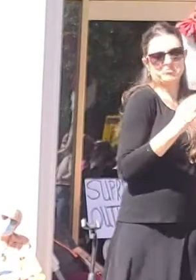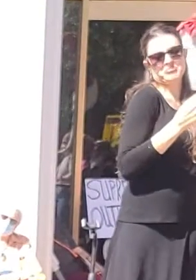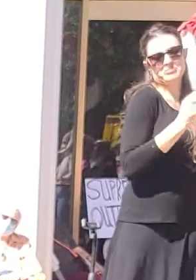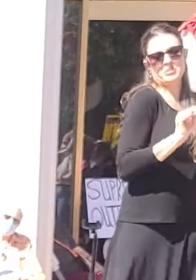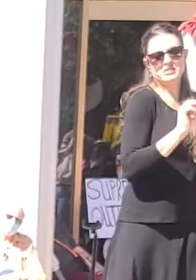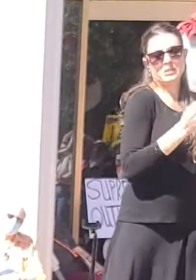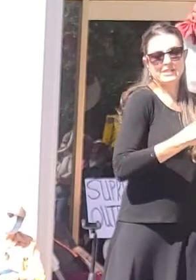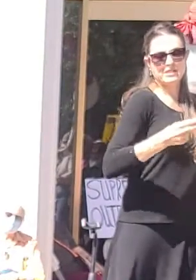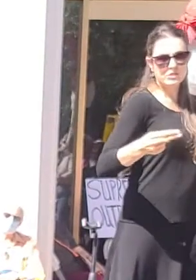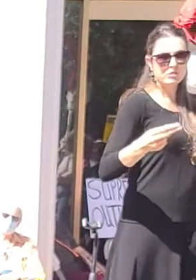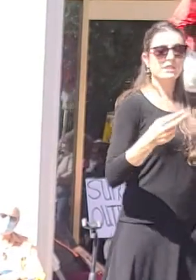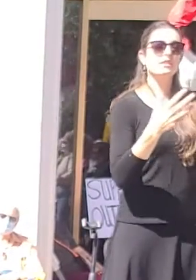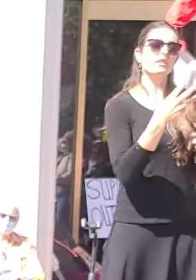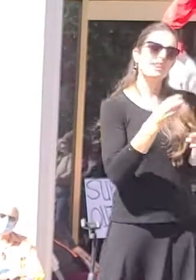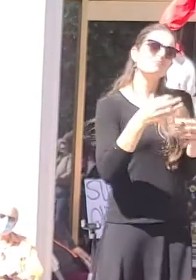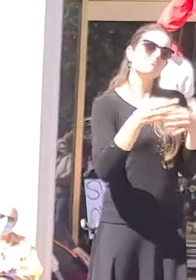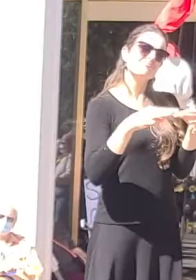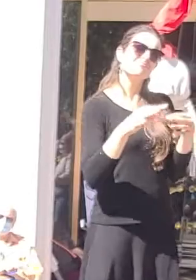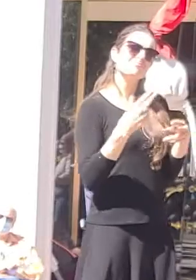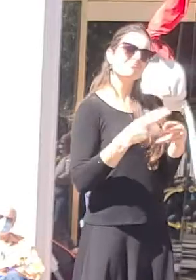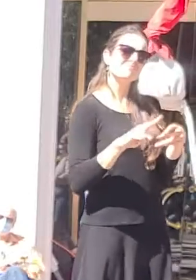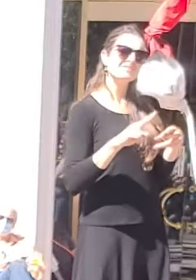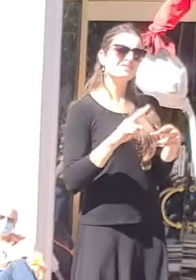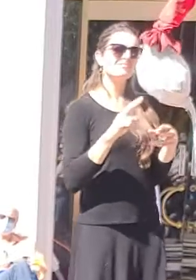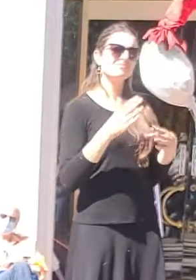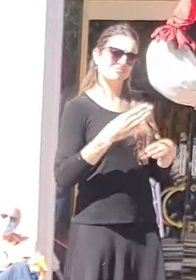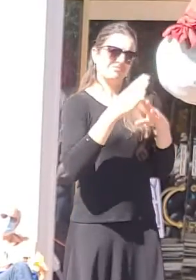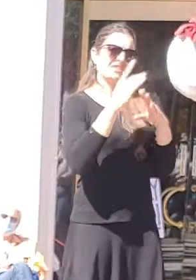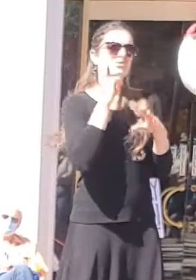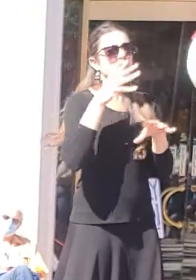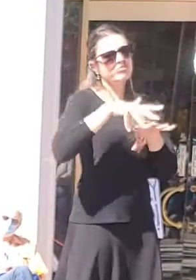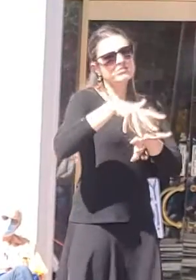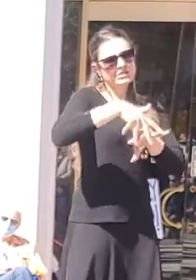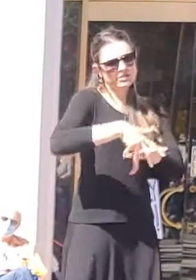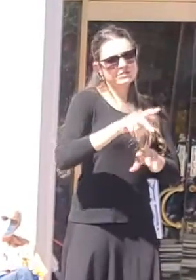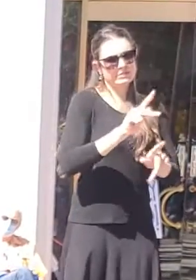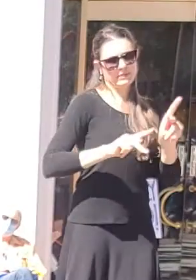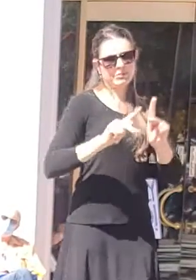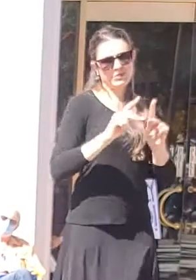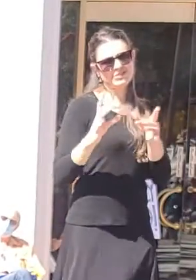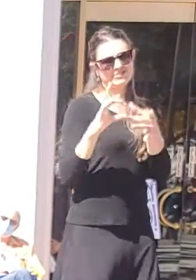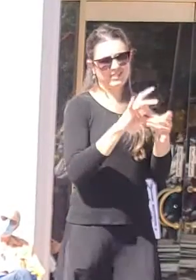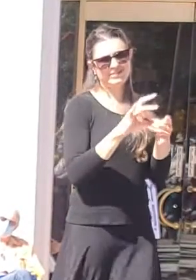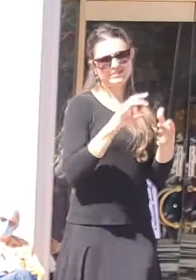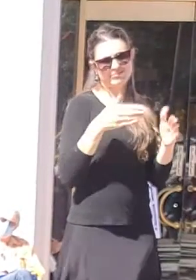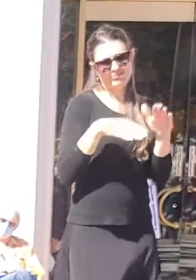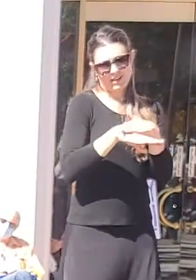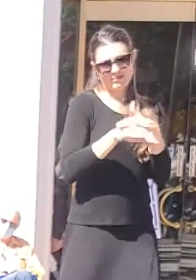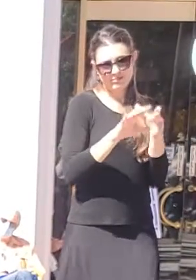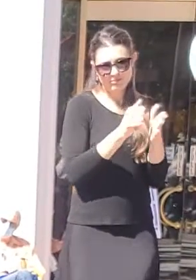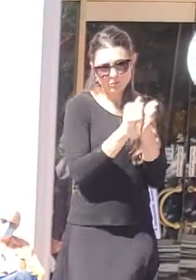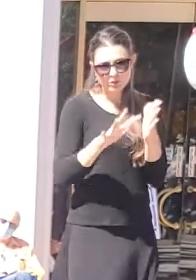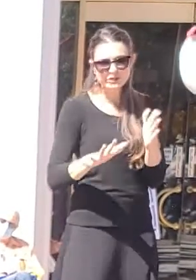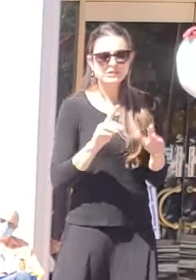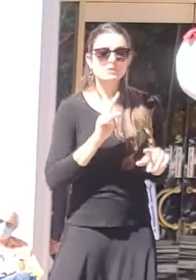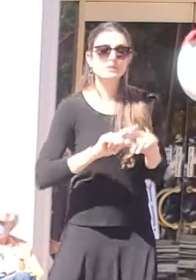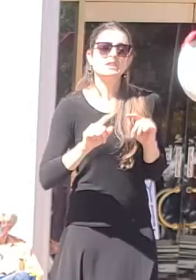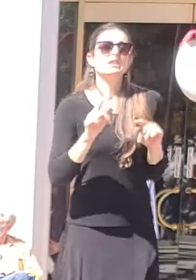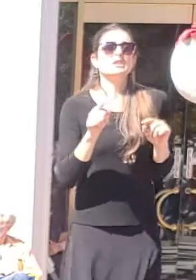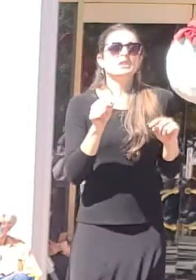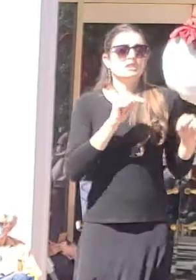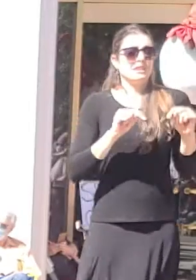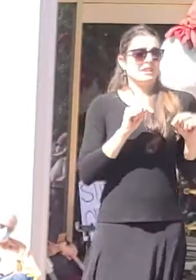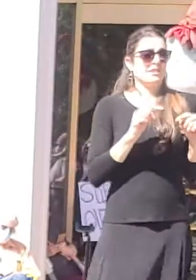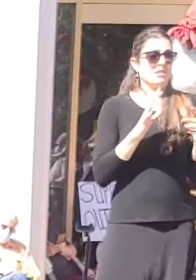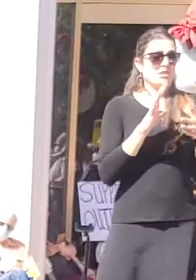issues Indigenous folks are facing trying to access abortion, and provide some solutions. But I think it's important to note that the backstory here